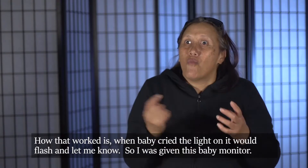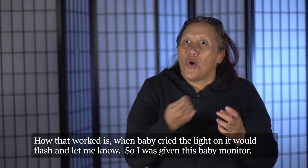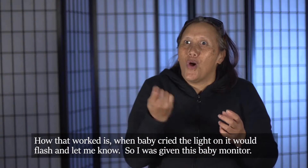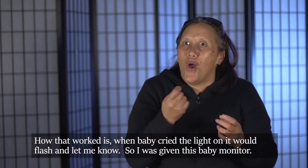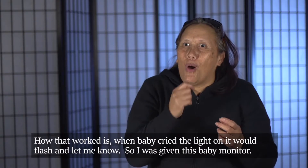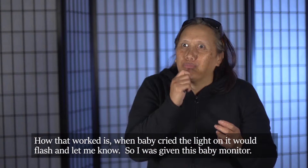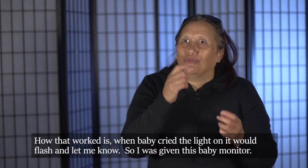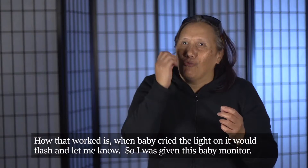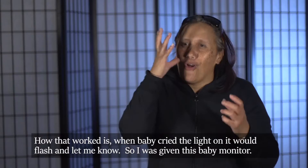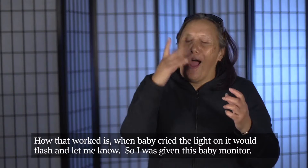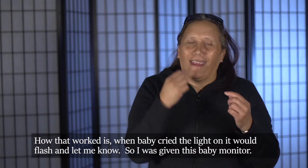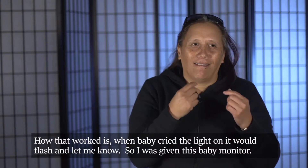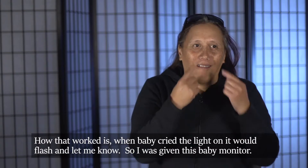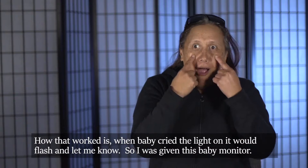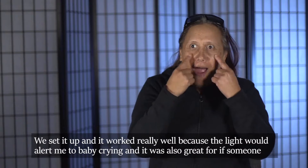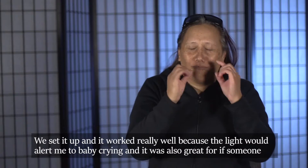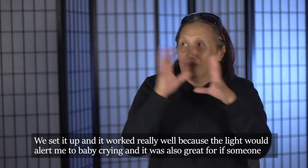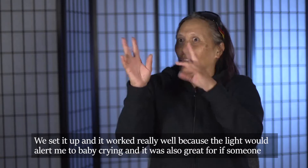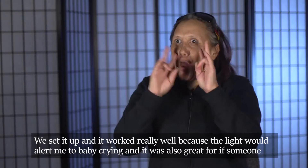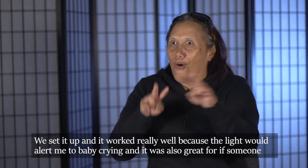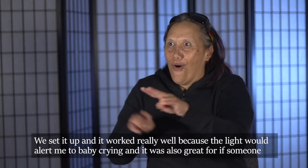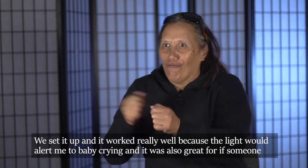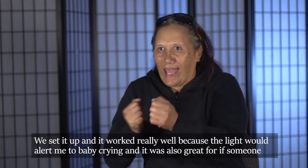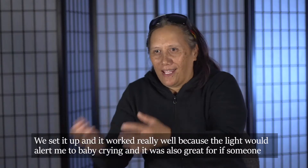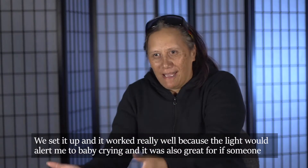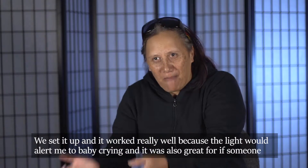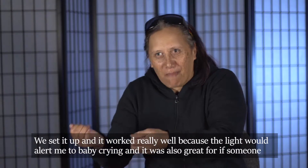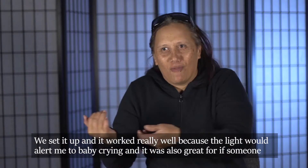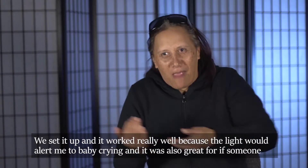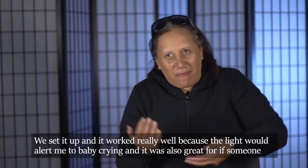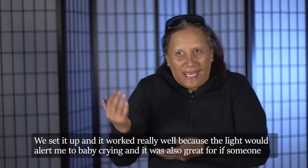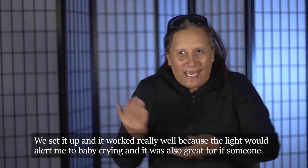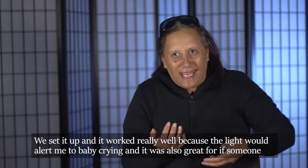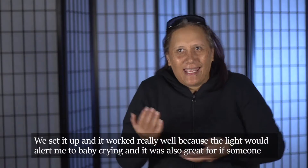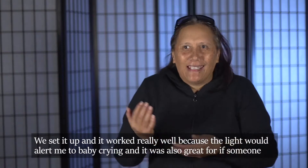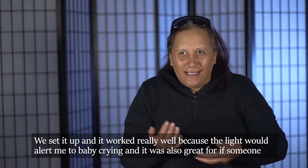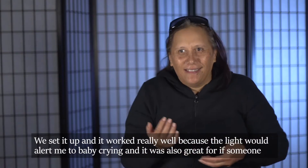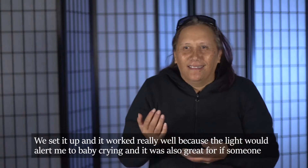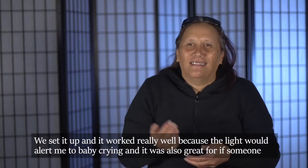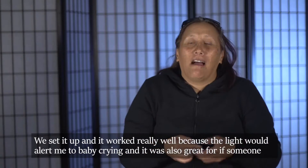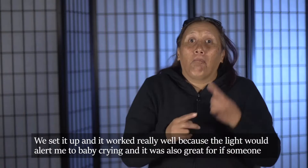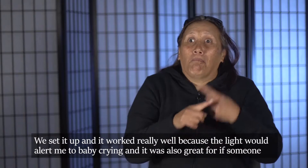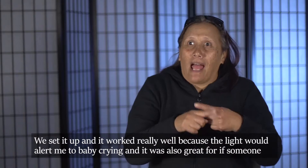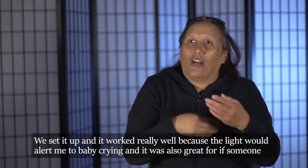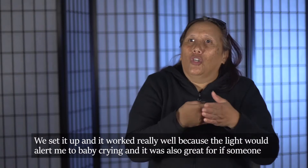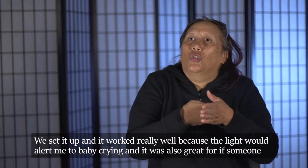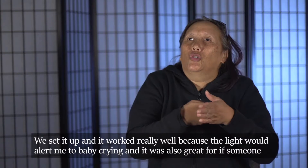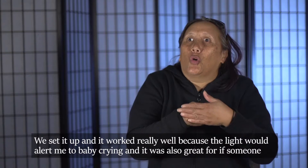given this baby monitor, we set it up, and it worked really well because the light would alert me to